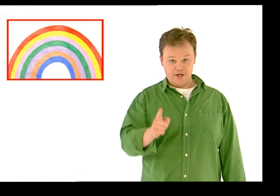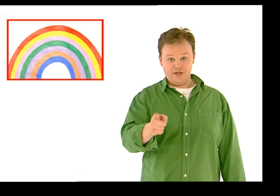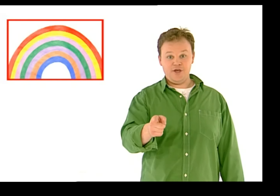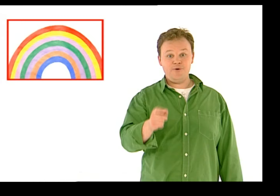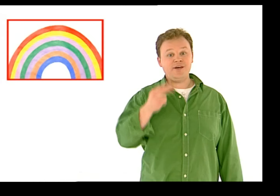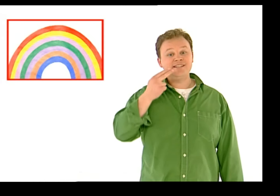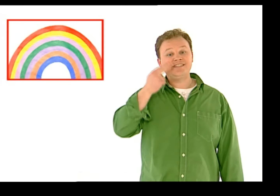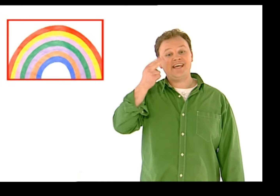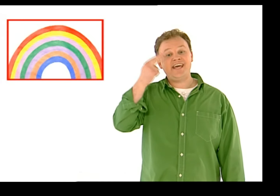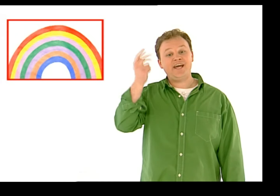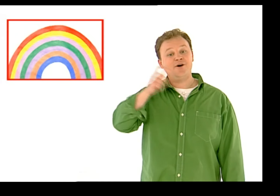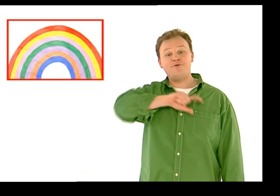You can